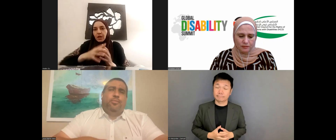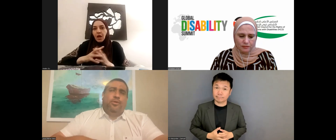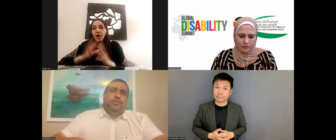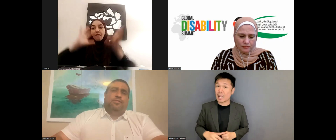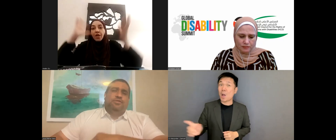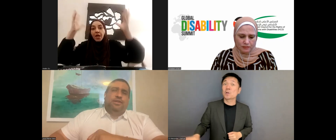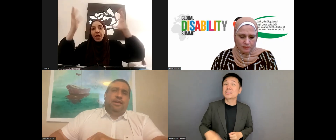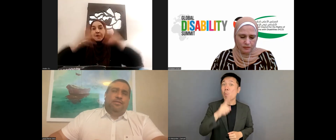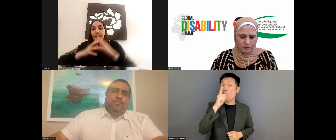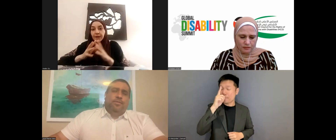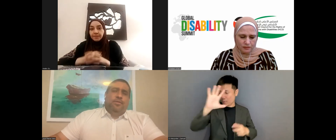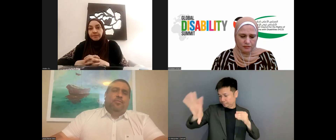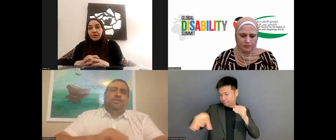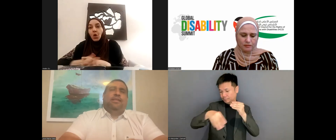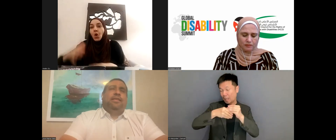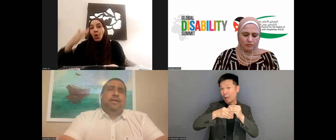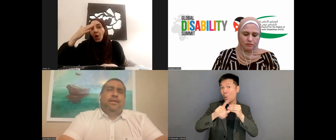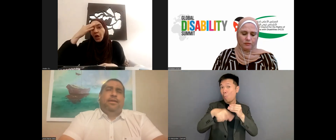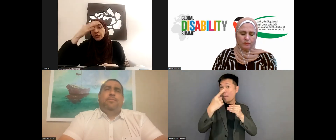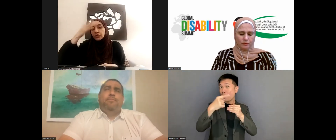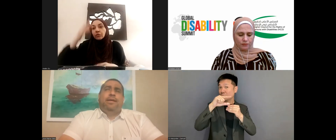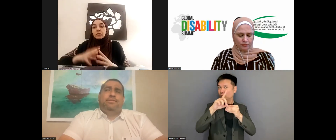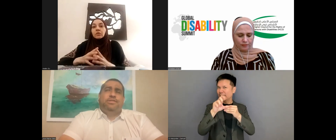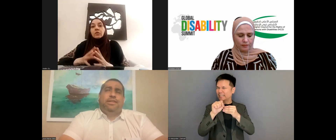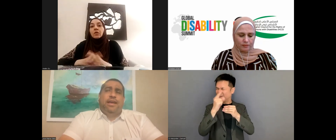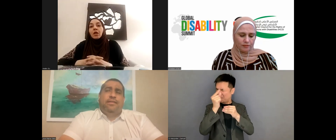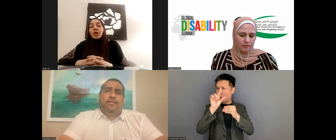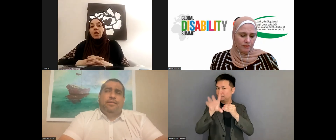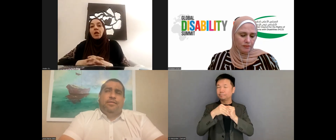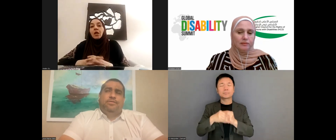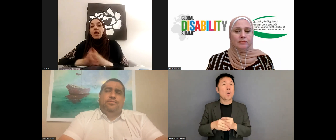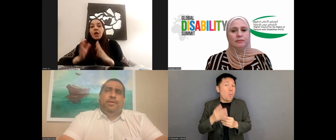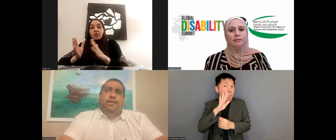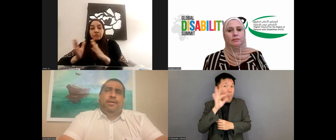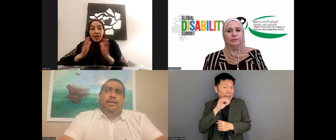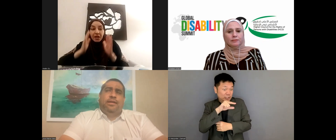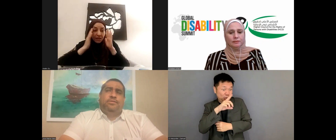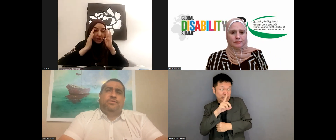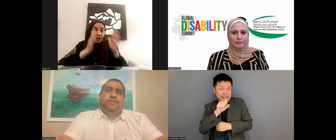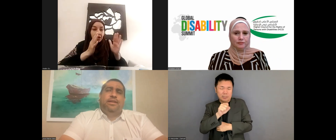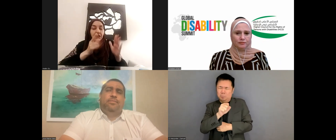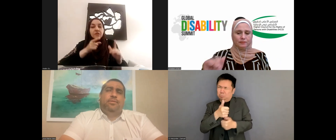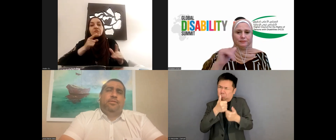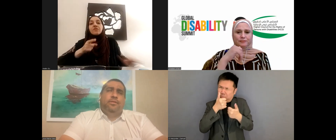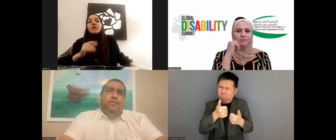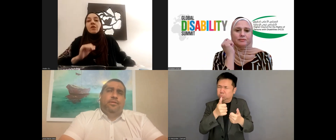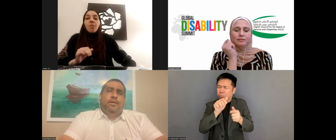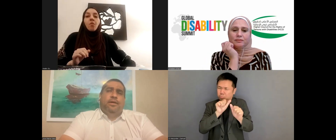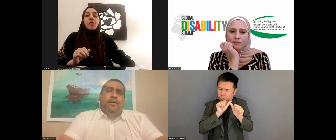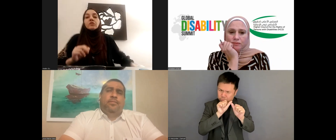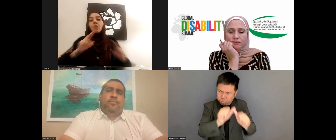more component of GDS, which I think makes GDS to be like a